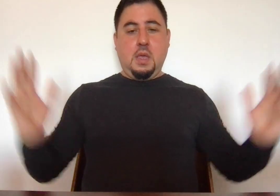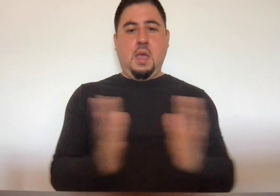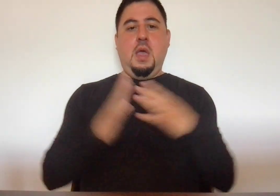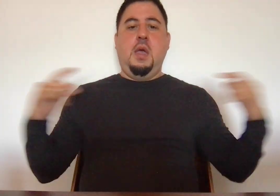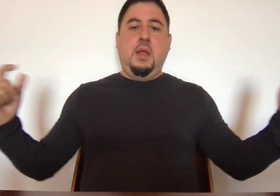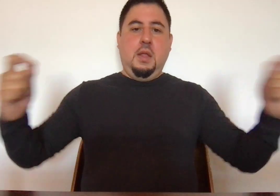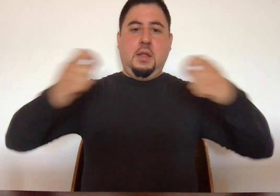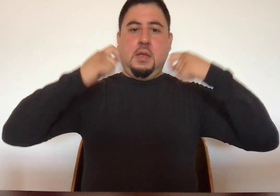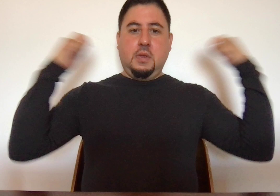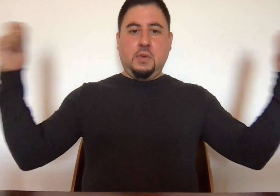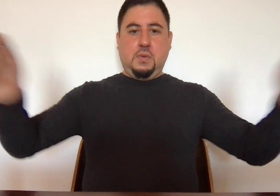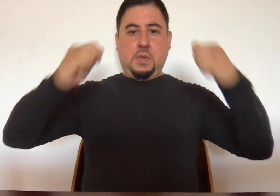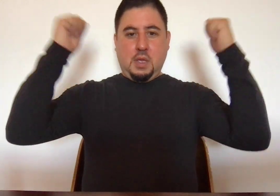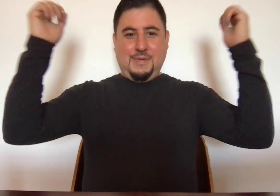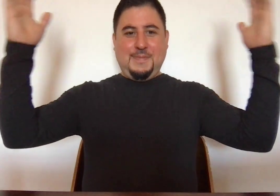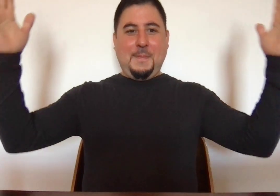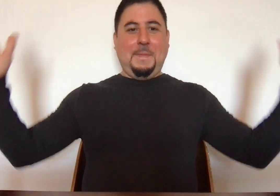Alleluia, alleluia,